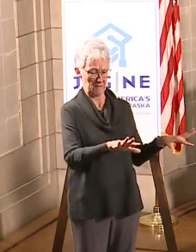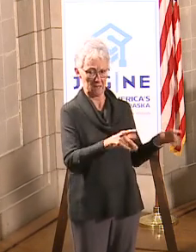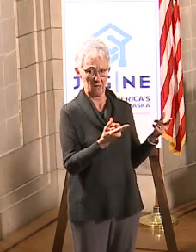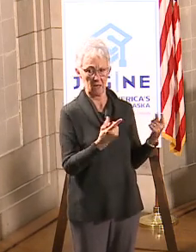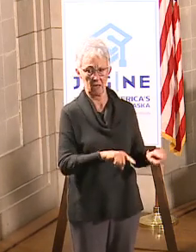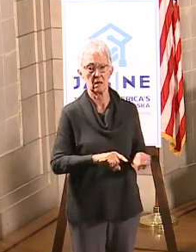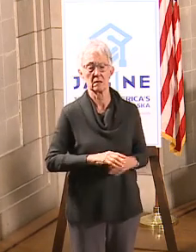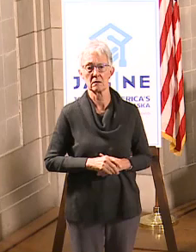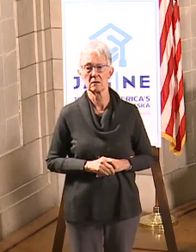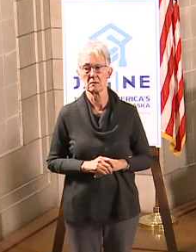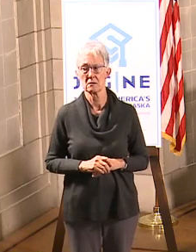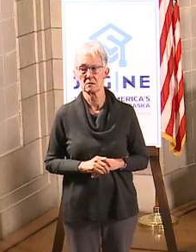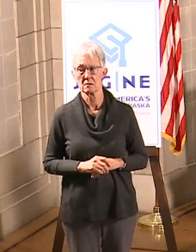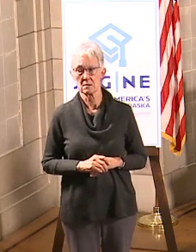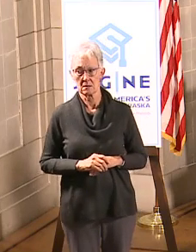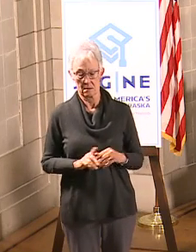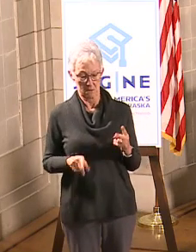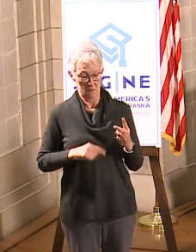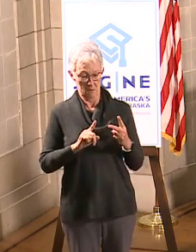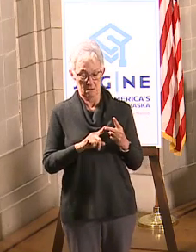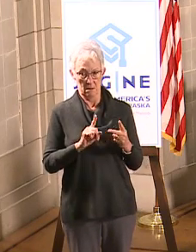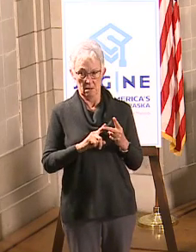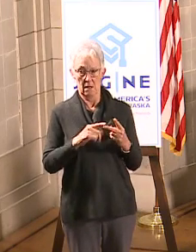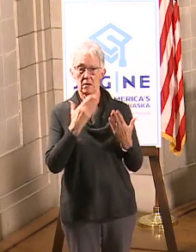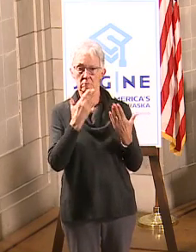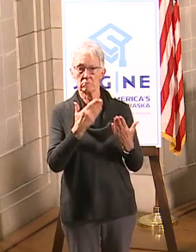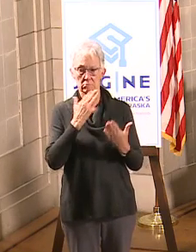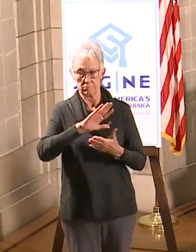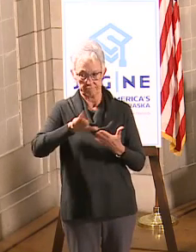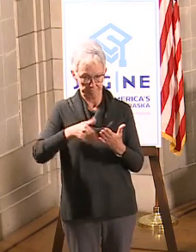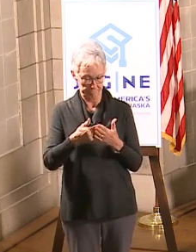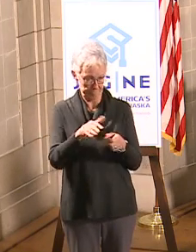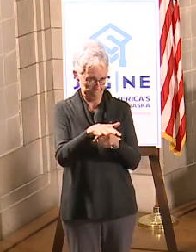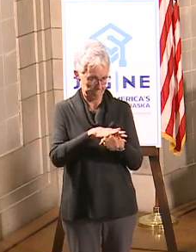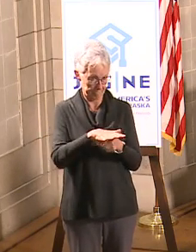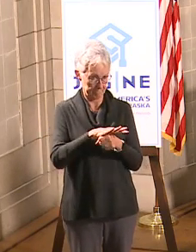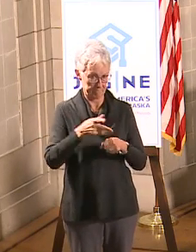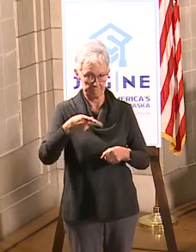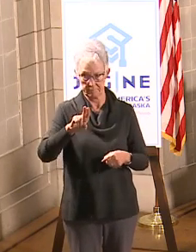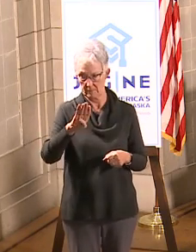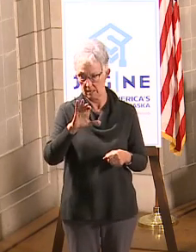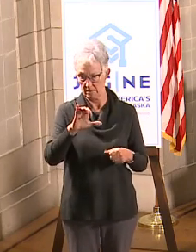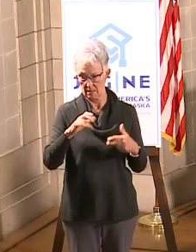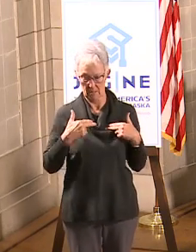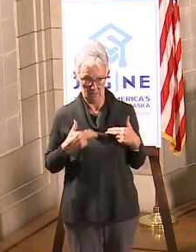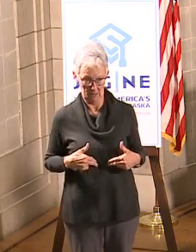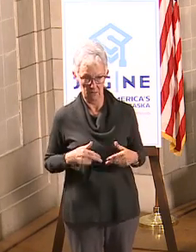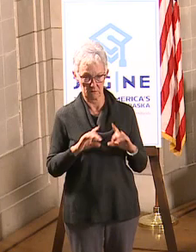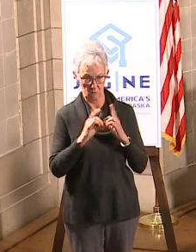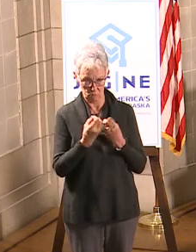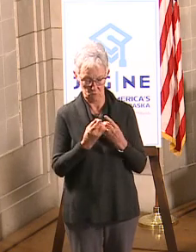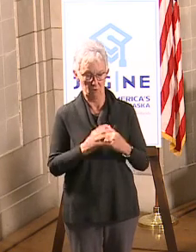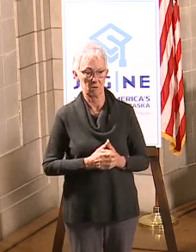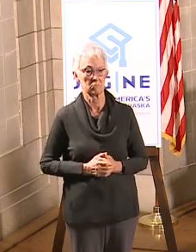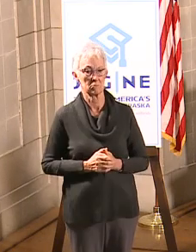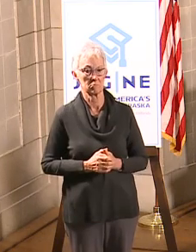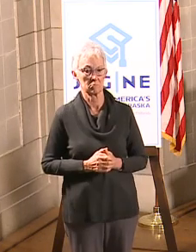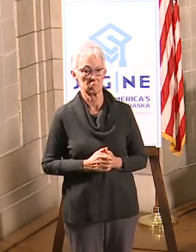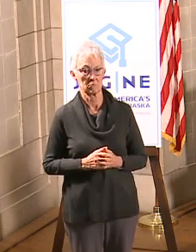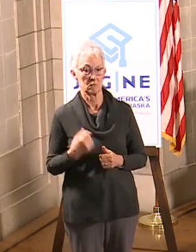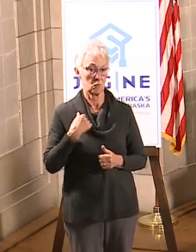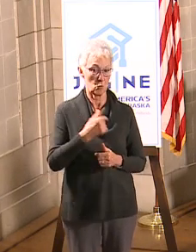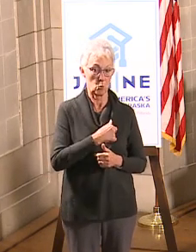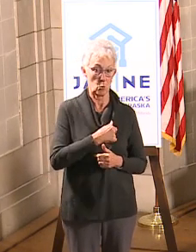Second, I want to thank all our local public health departments. Simply put, we couldn't do